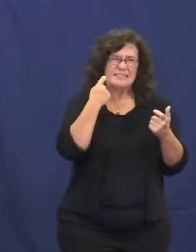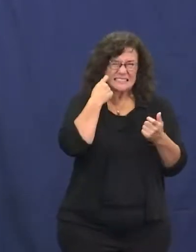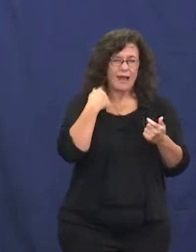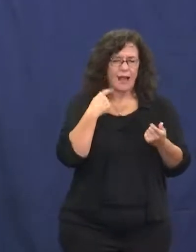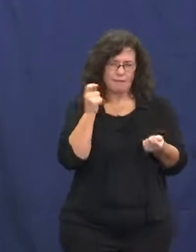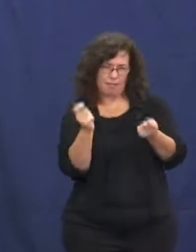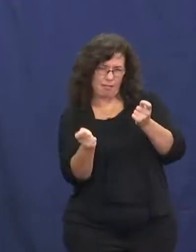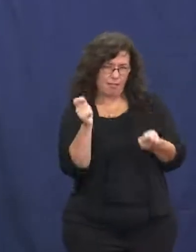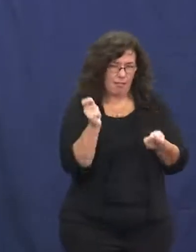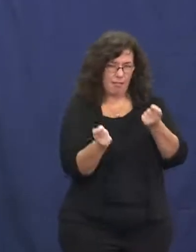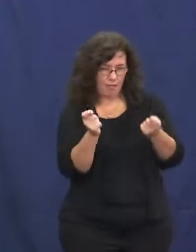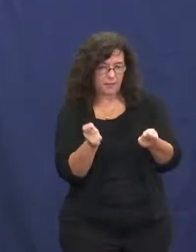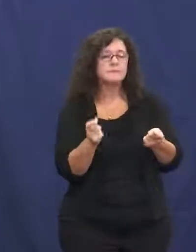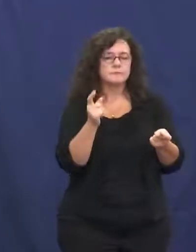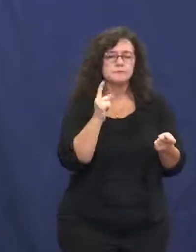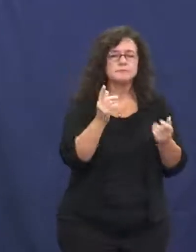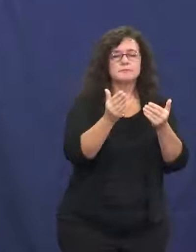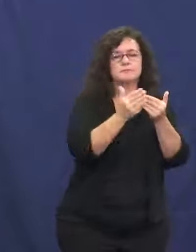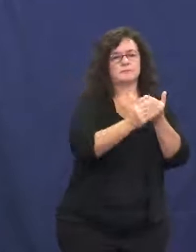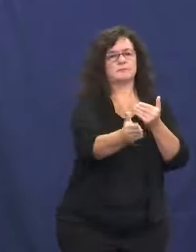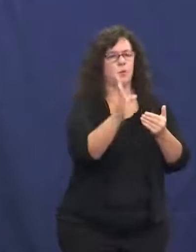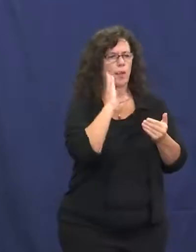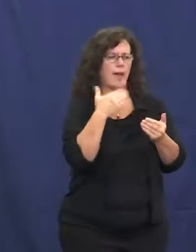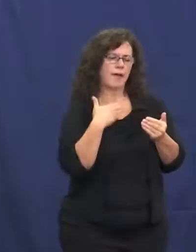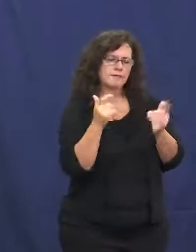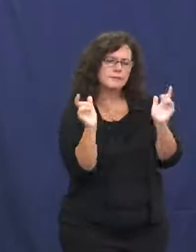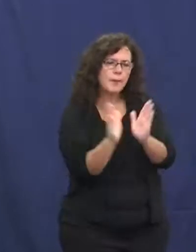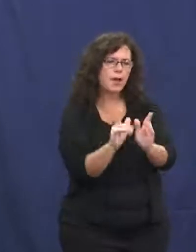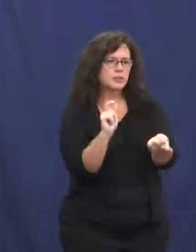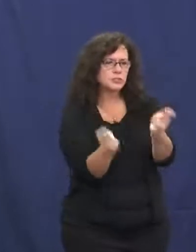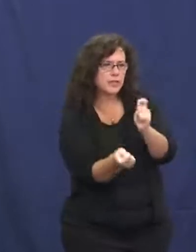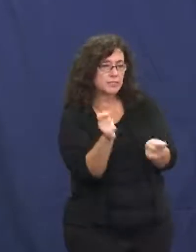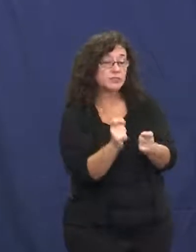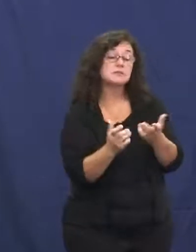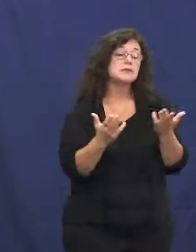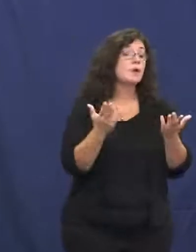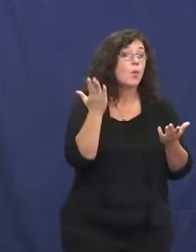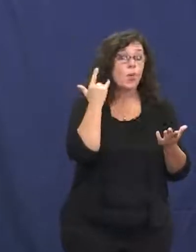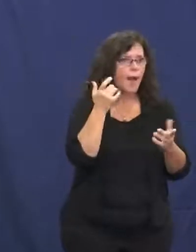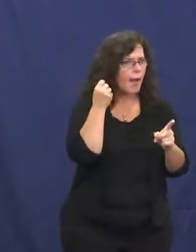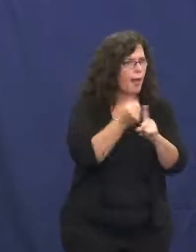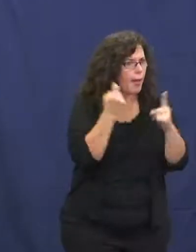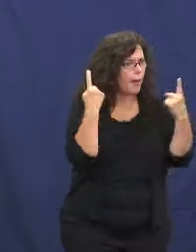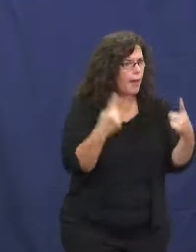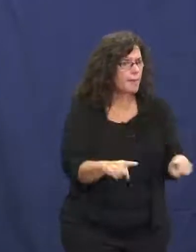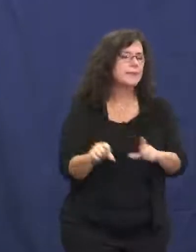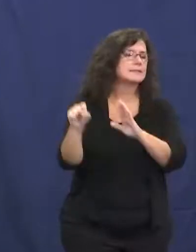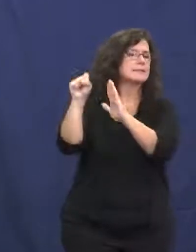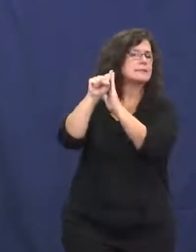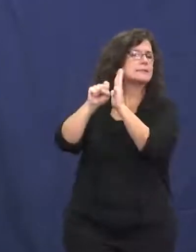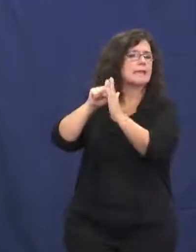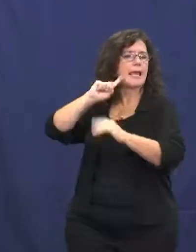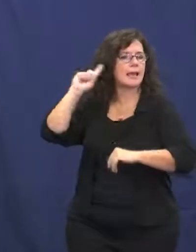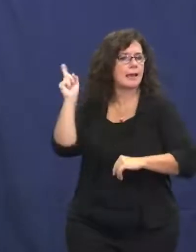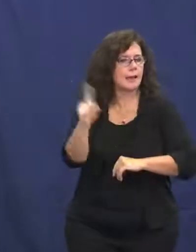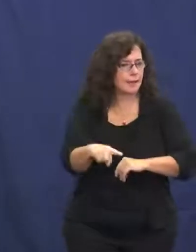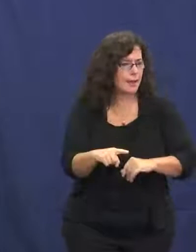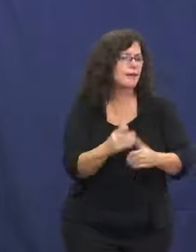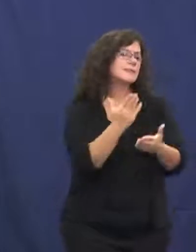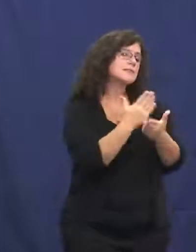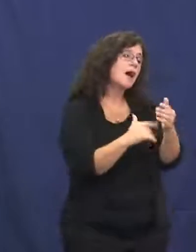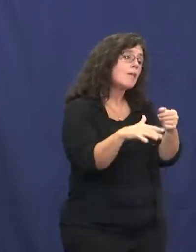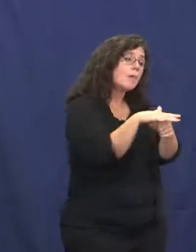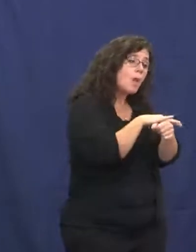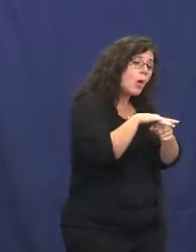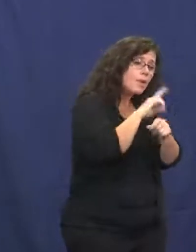basis. Many times we're looking at state requirements. Sometimes there's some handful of local requirements. And then additionally,